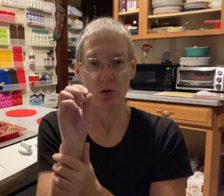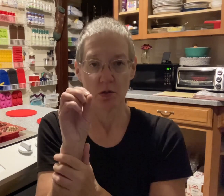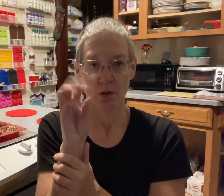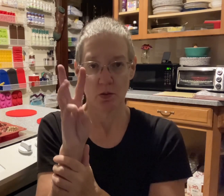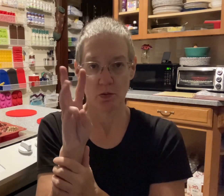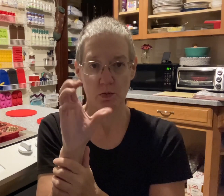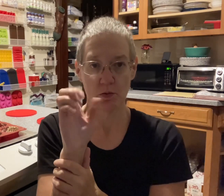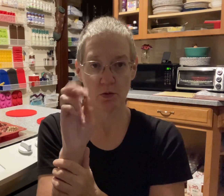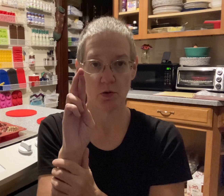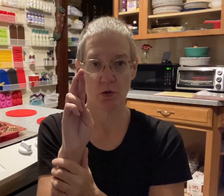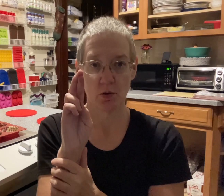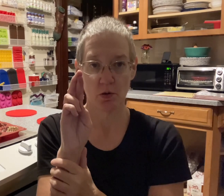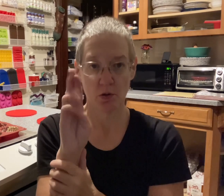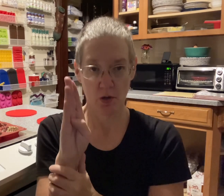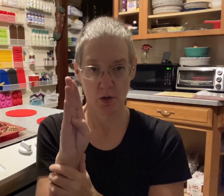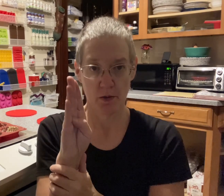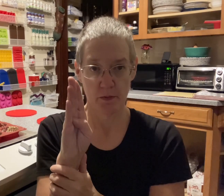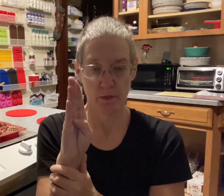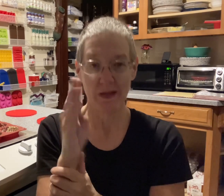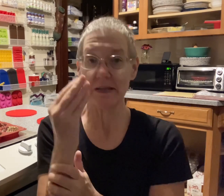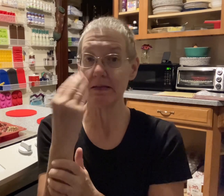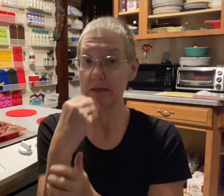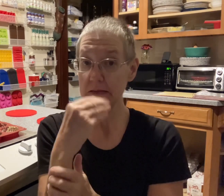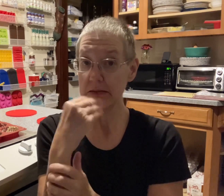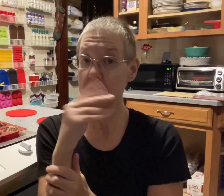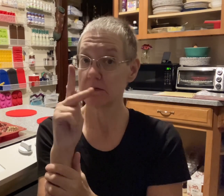eating keto products and foods.